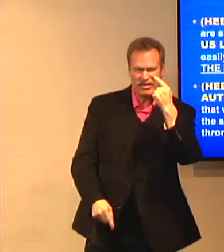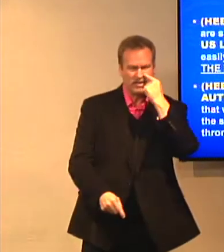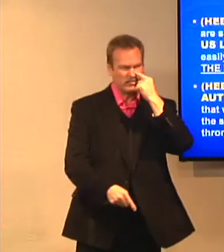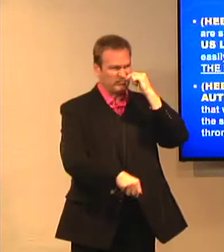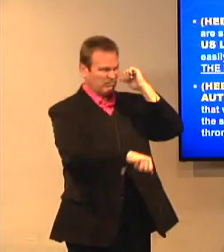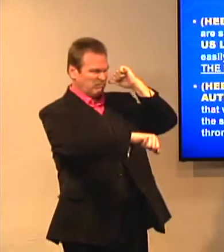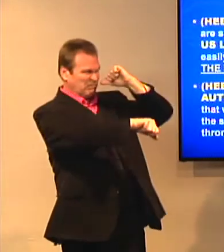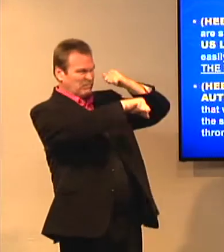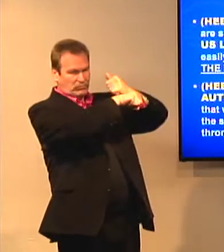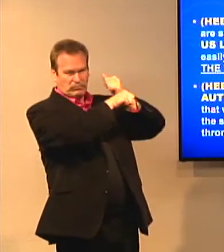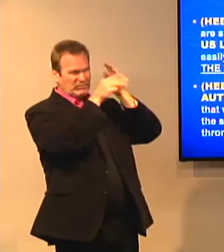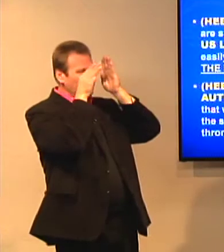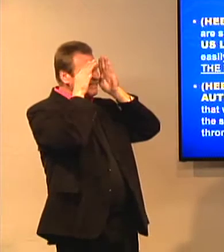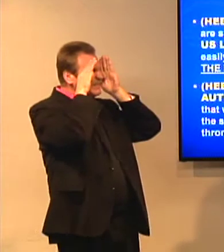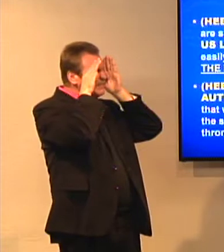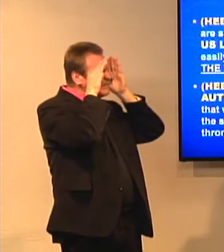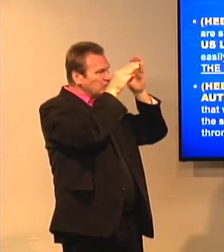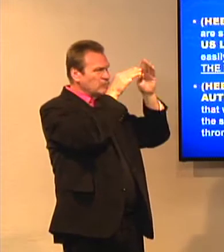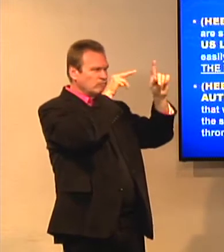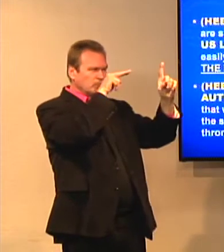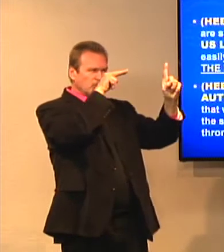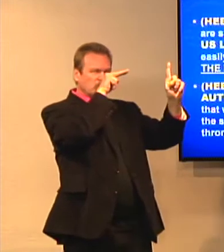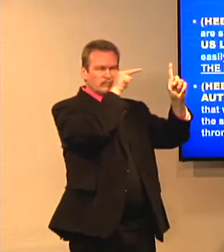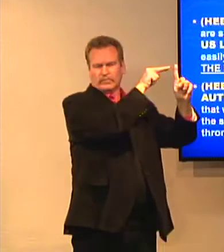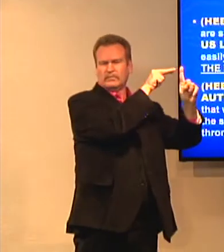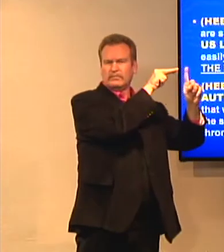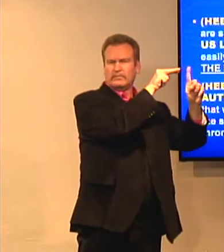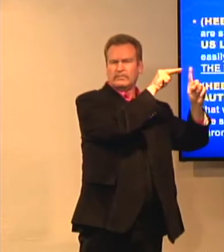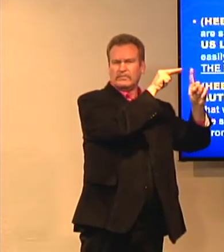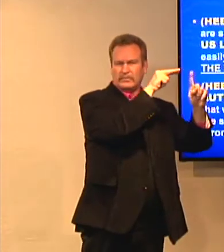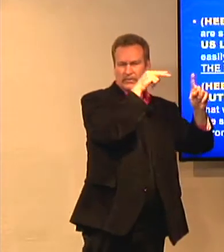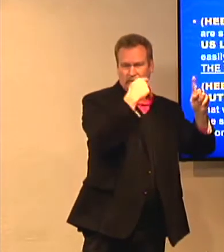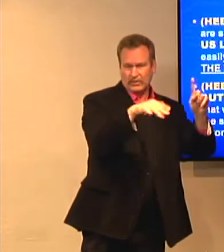The Greek, another translation says, fixing your eyes upon Jesus.